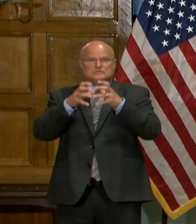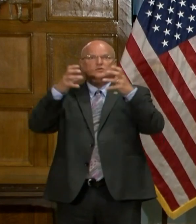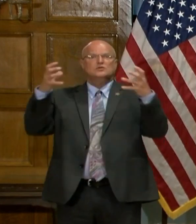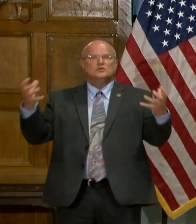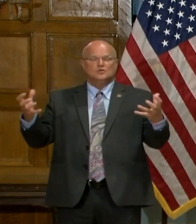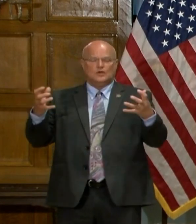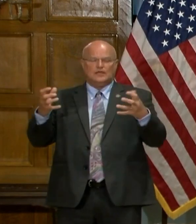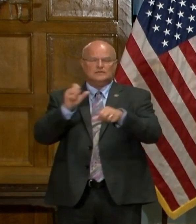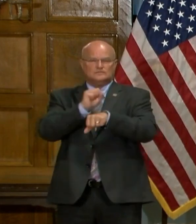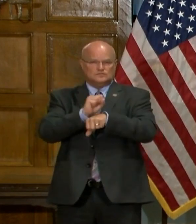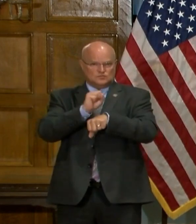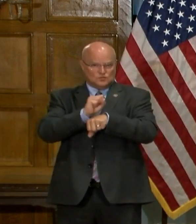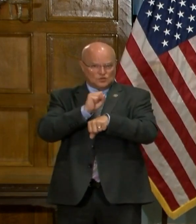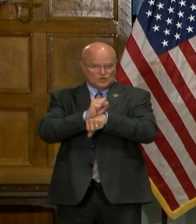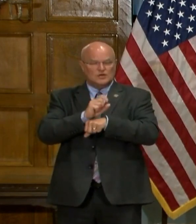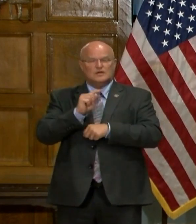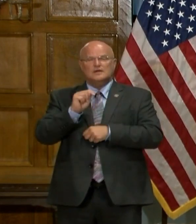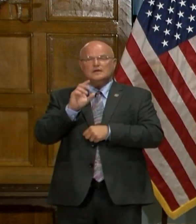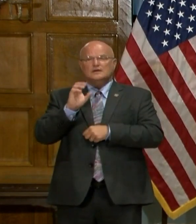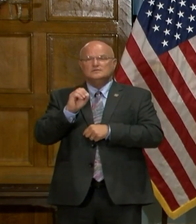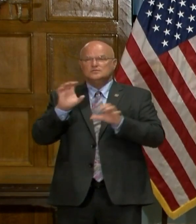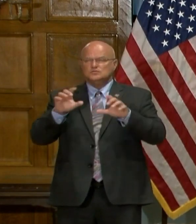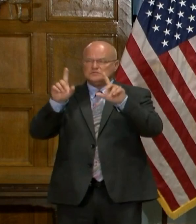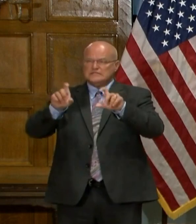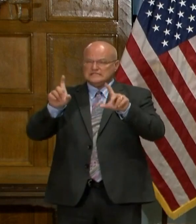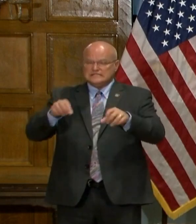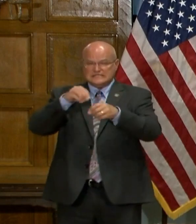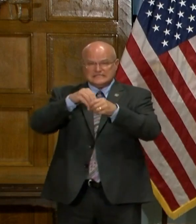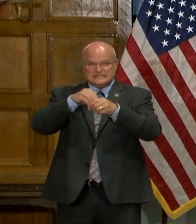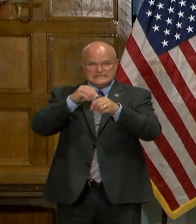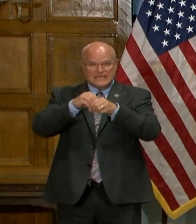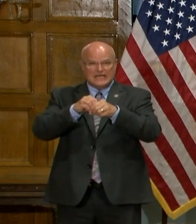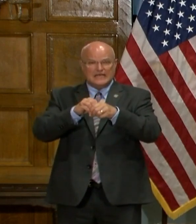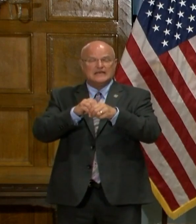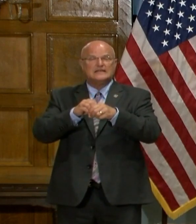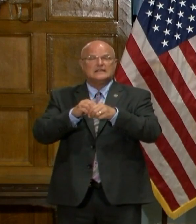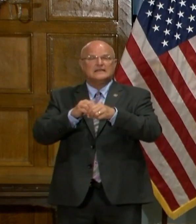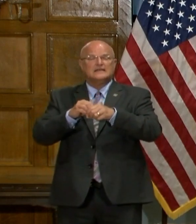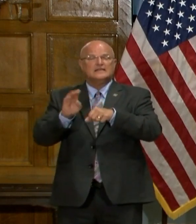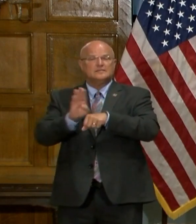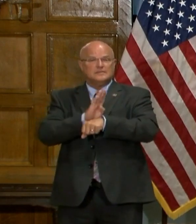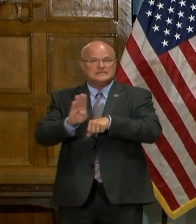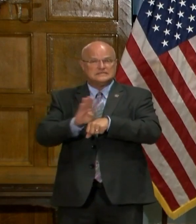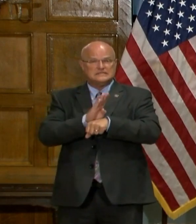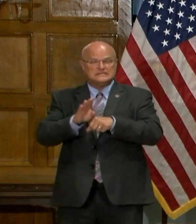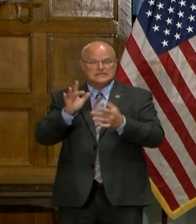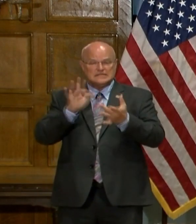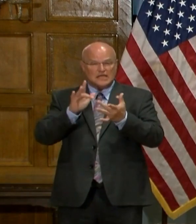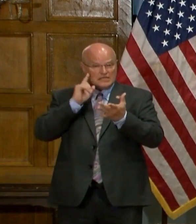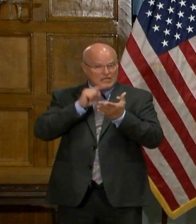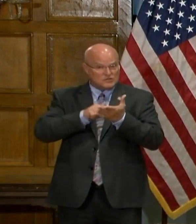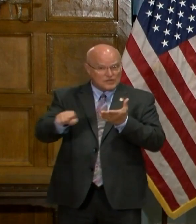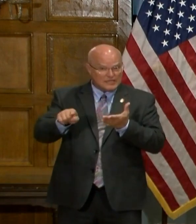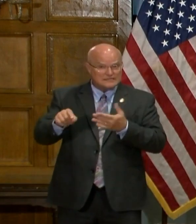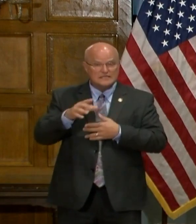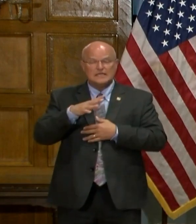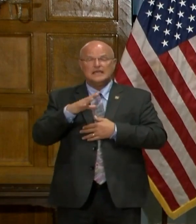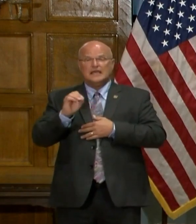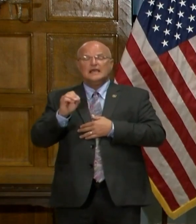extraordinary lengths to do testing, to do their own tracing as needed, and